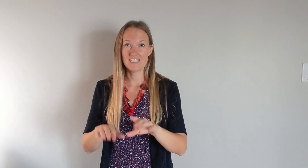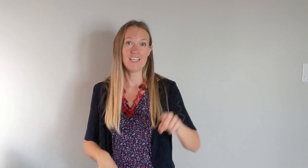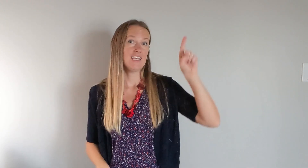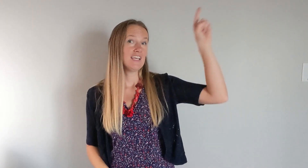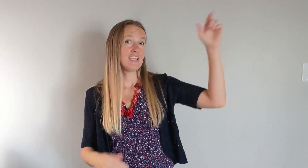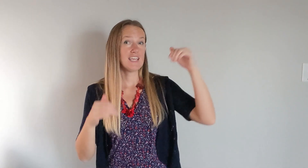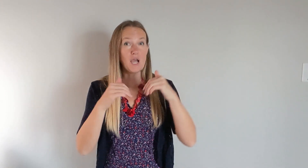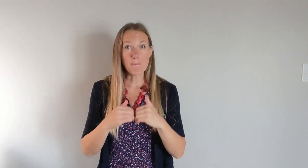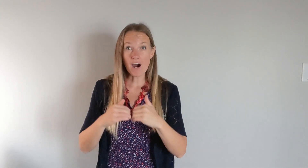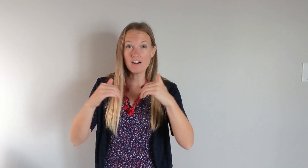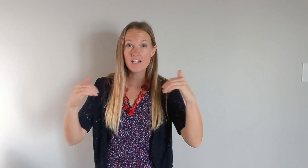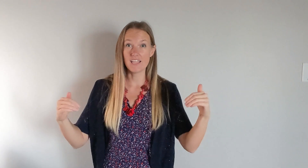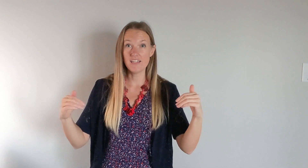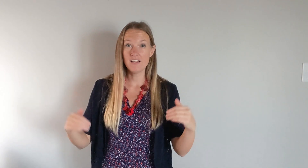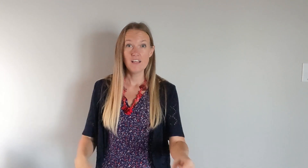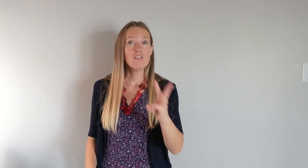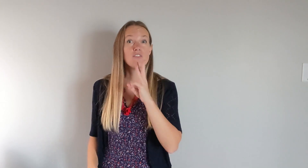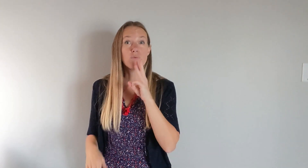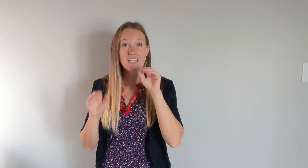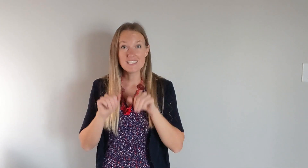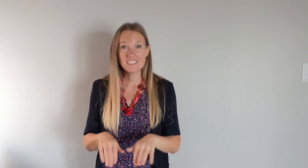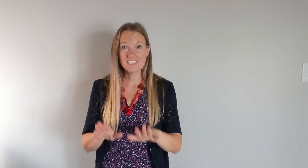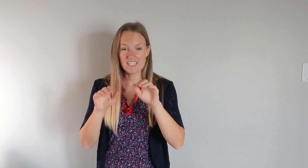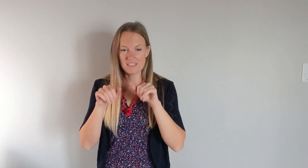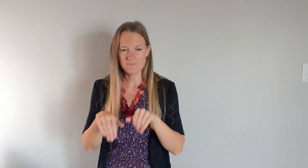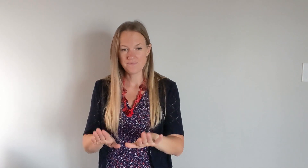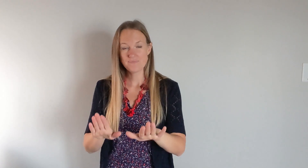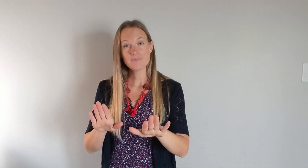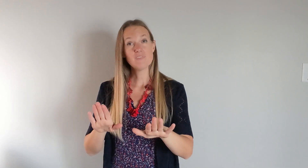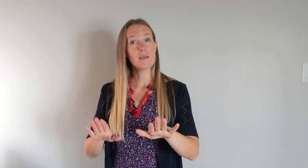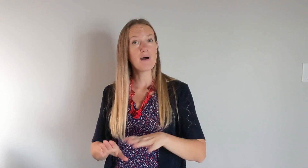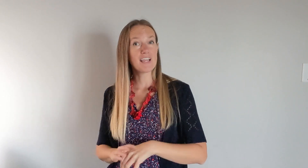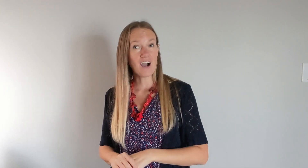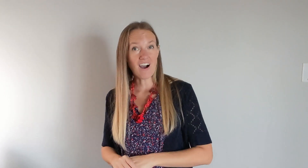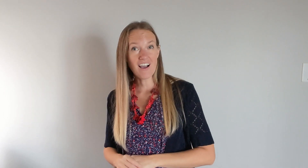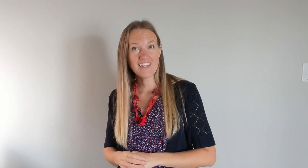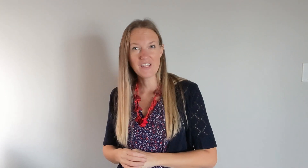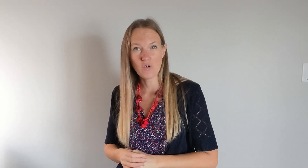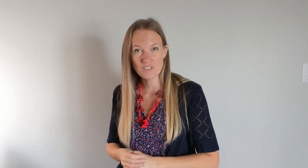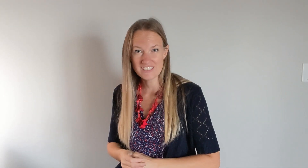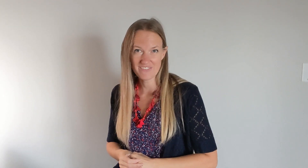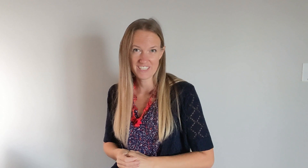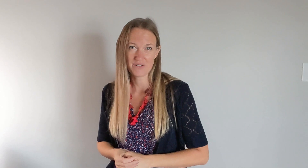sea. He parted the raging sea. My God, he holds the